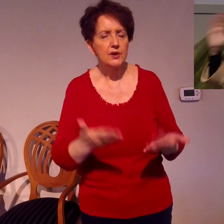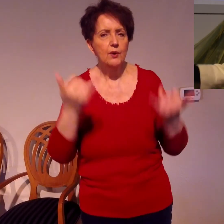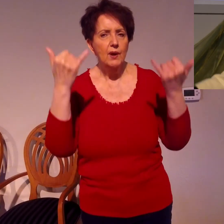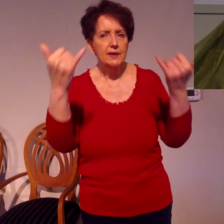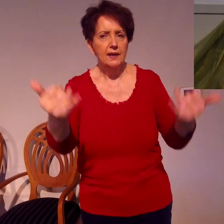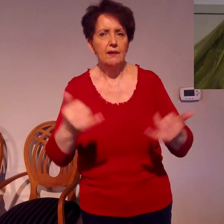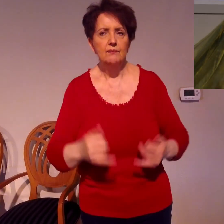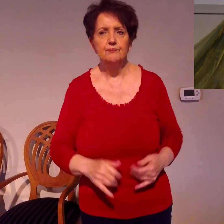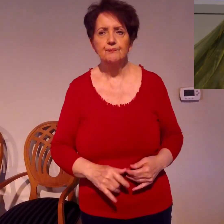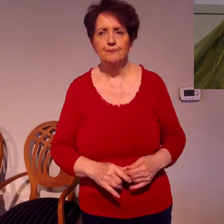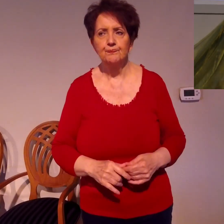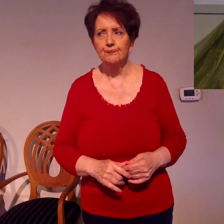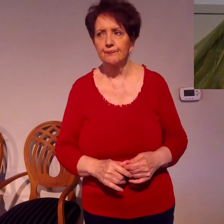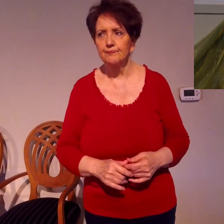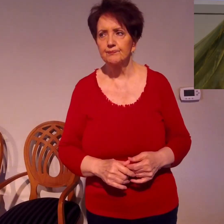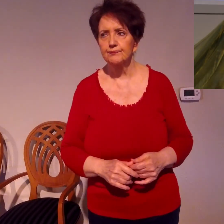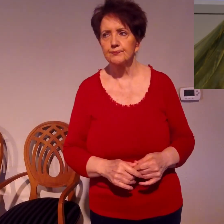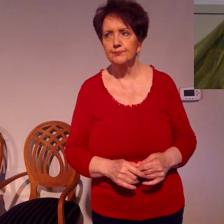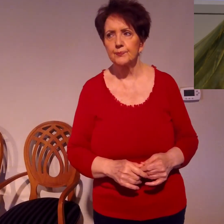right now.